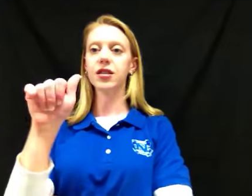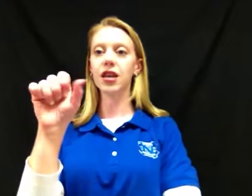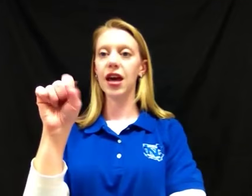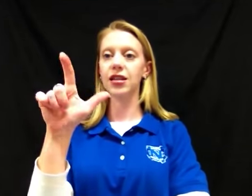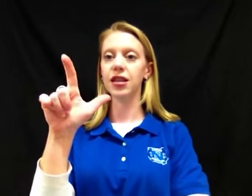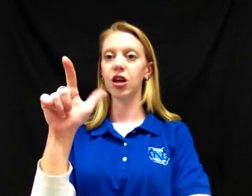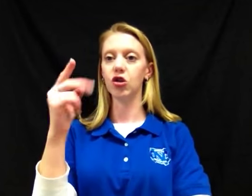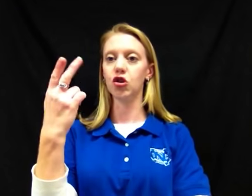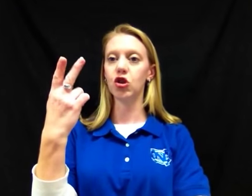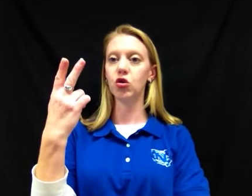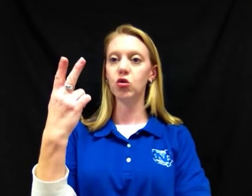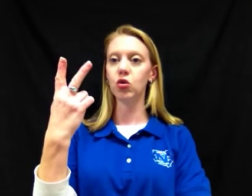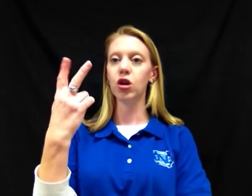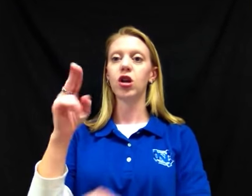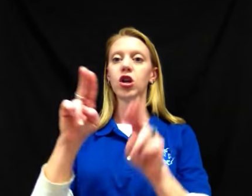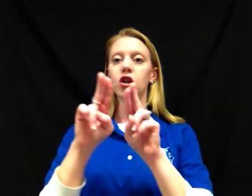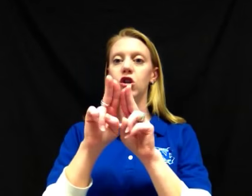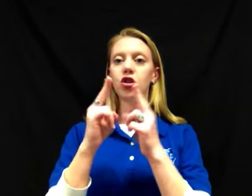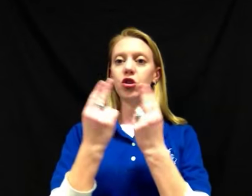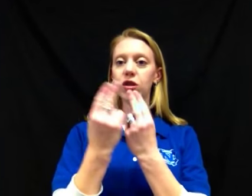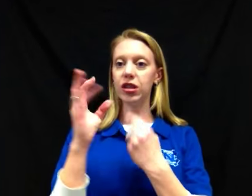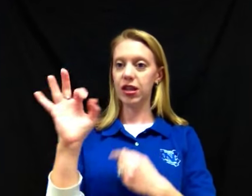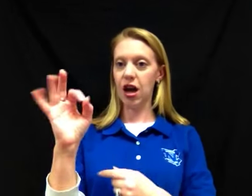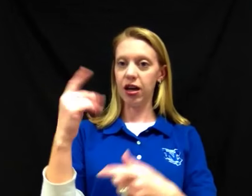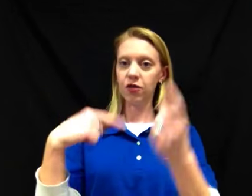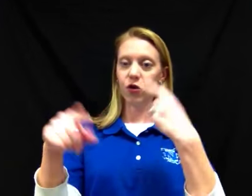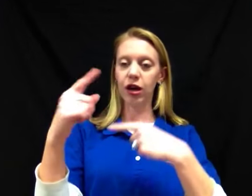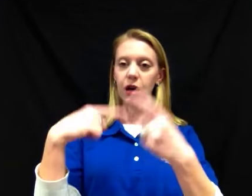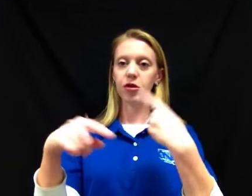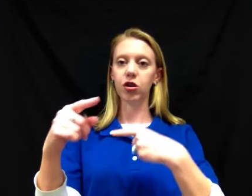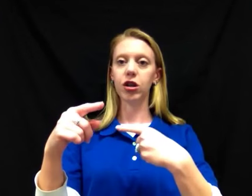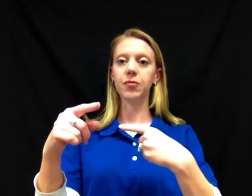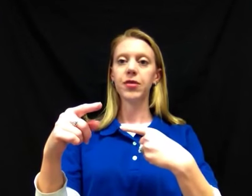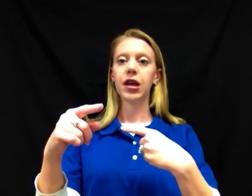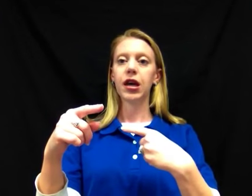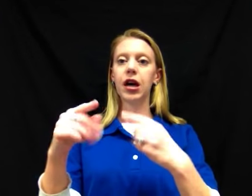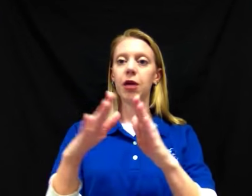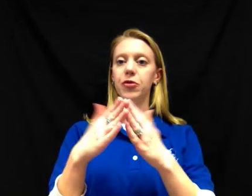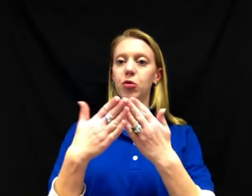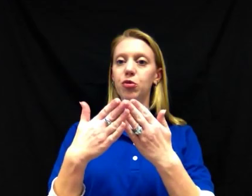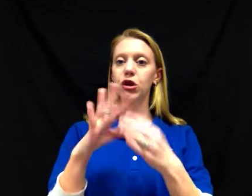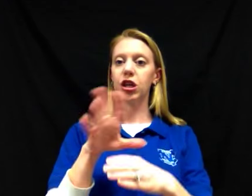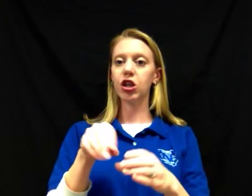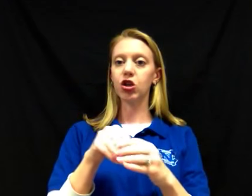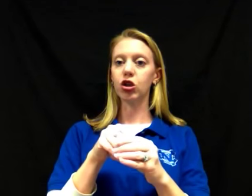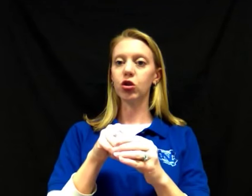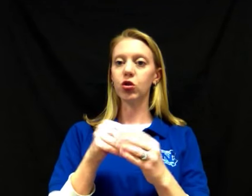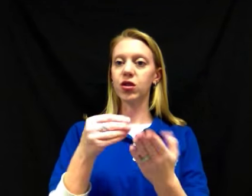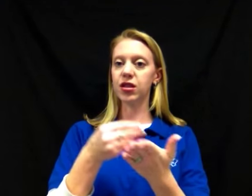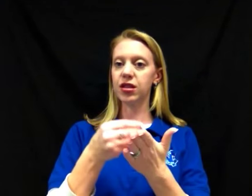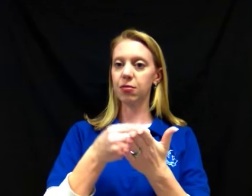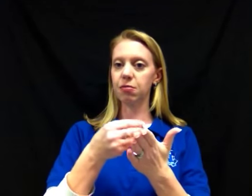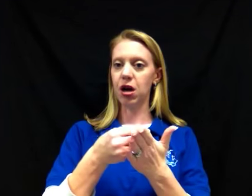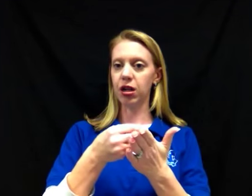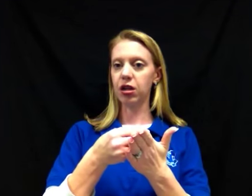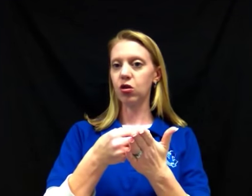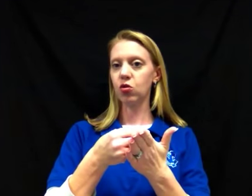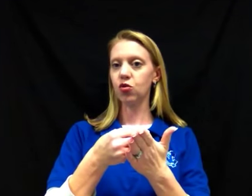This is the ASL 2, Unit 9 vocabulary. The book includes some